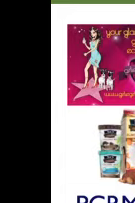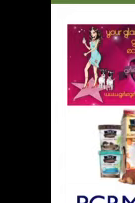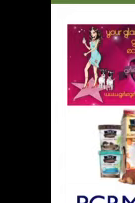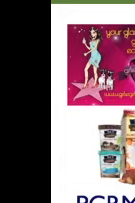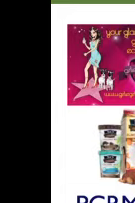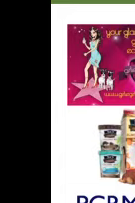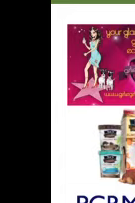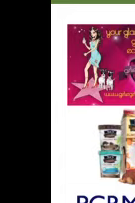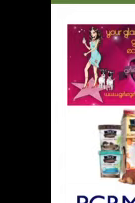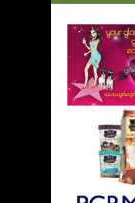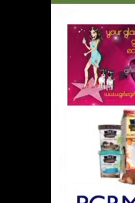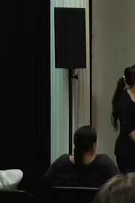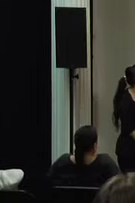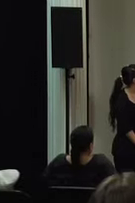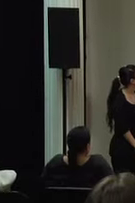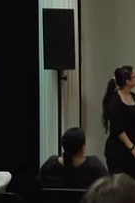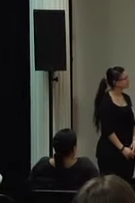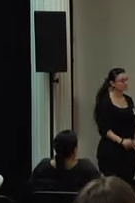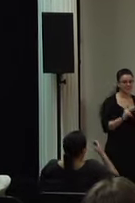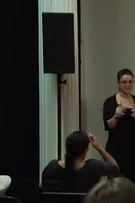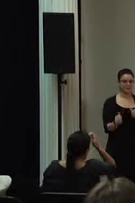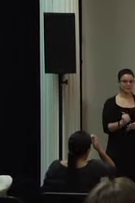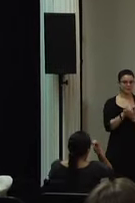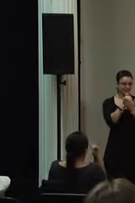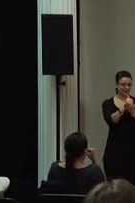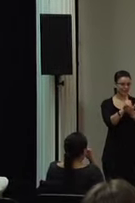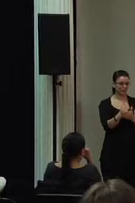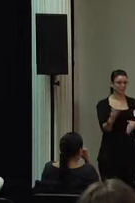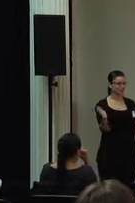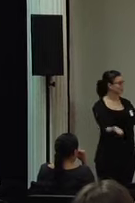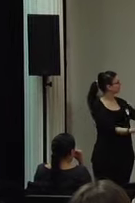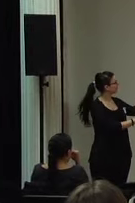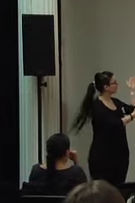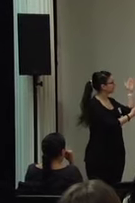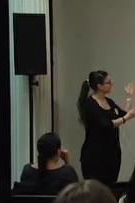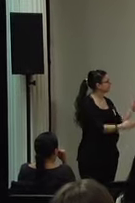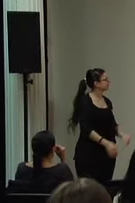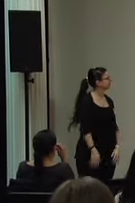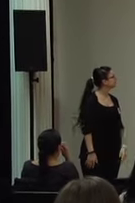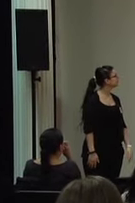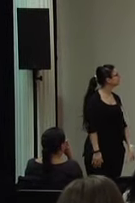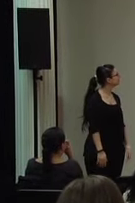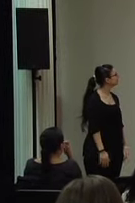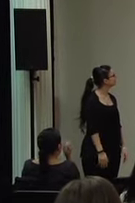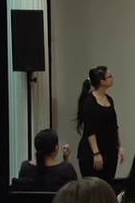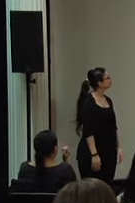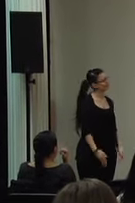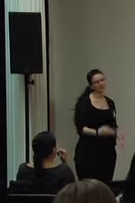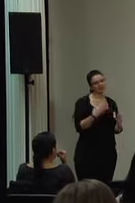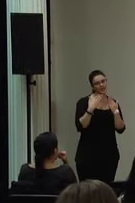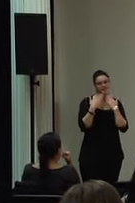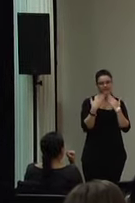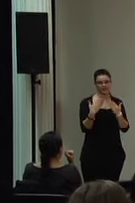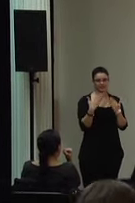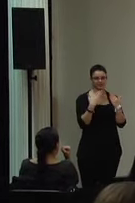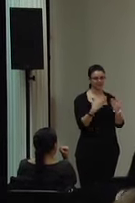And those are all the people that helped us along the way. I just want to give a special shout out to Rent Jungle. They helped us make the very first Yummy Plant site, and there would